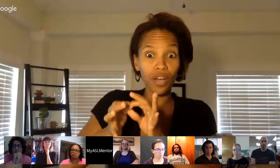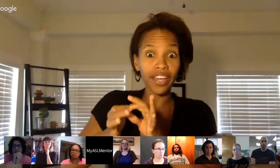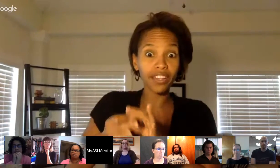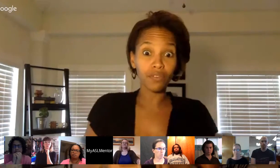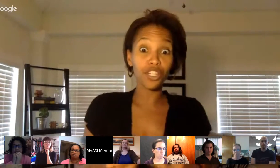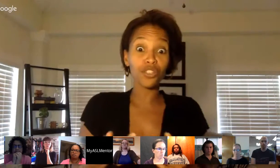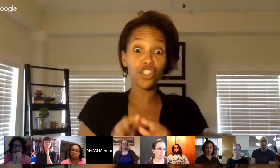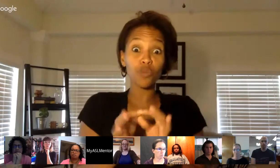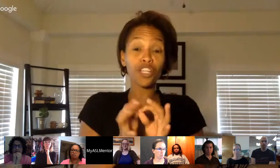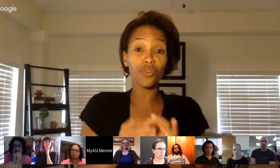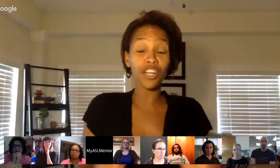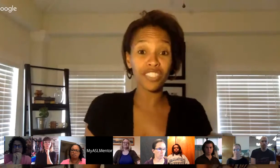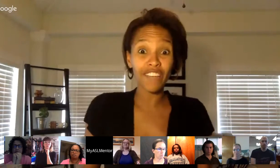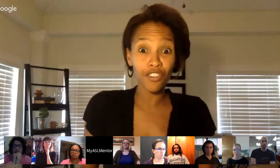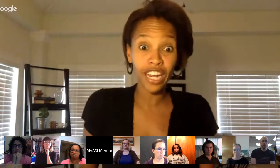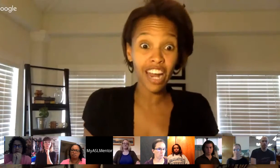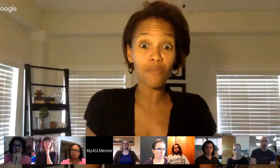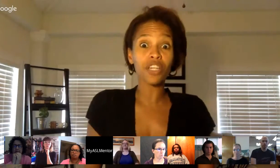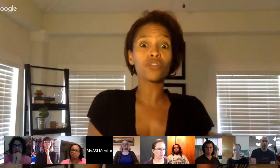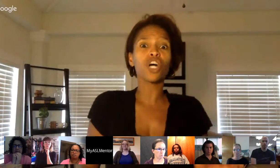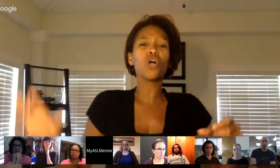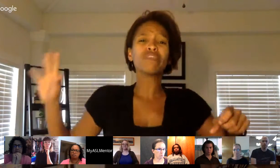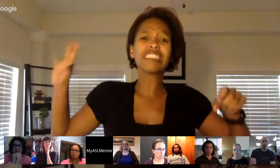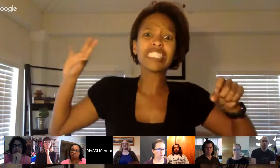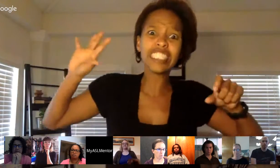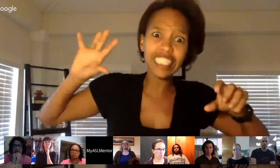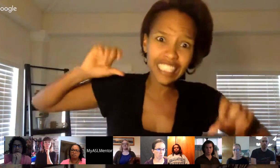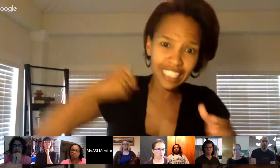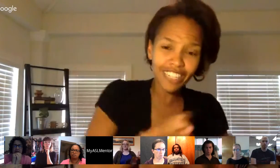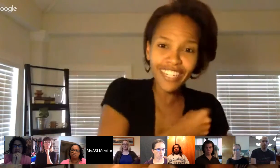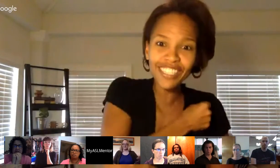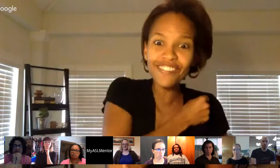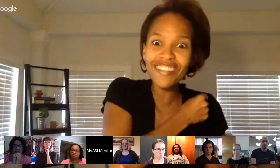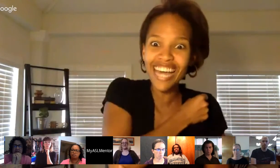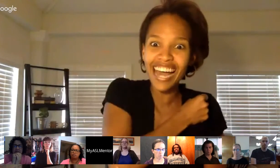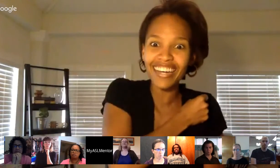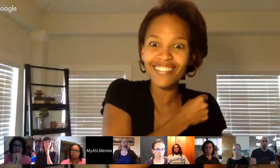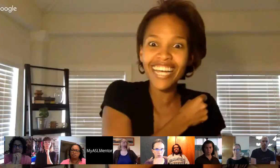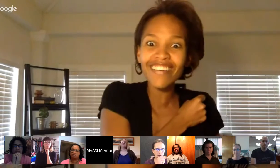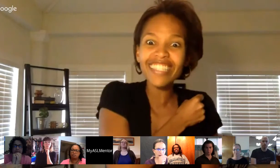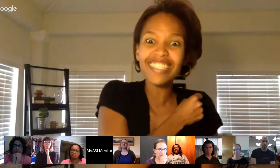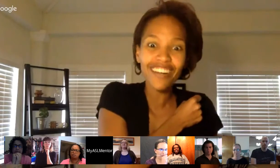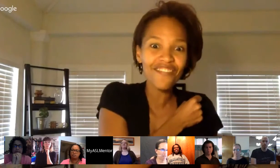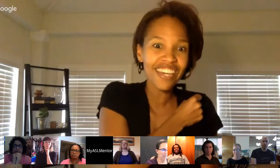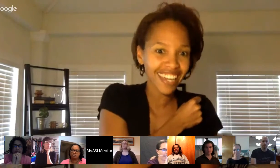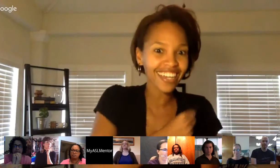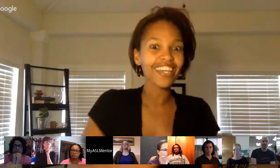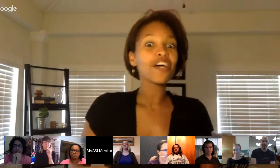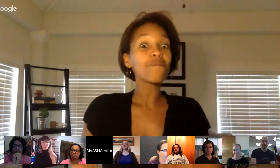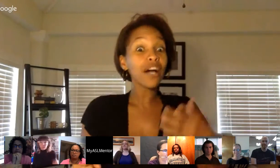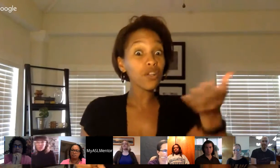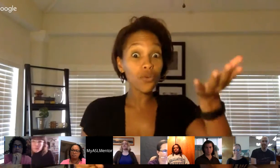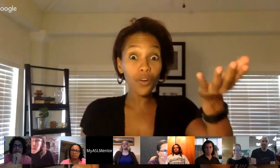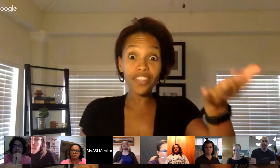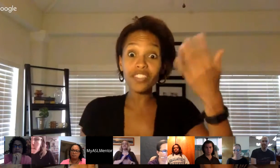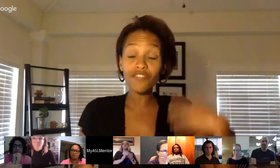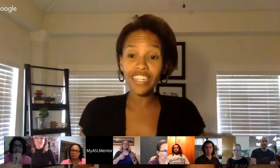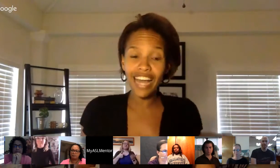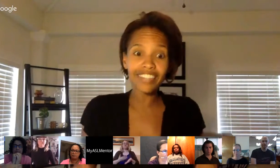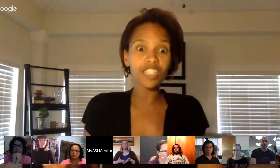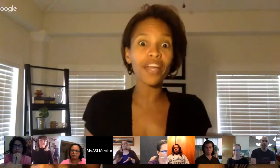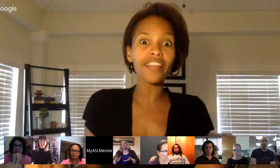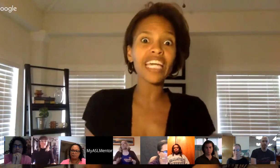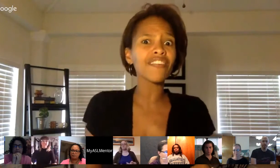interpret, right? When you're interpreting, you hear take for granted, everybody goes, oh, what do I do with that, right? What a tough thing. But this